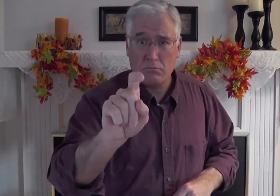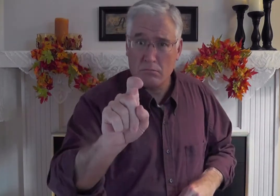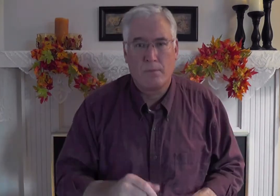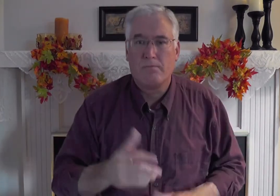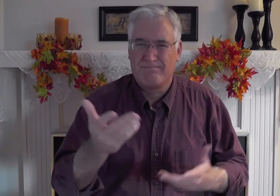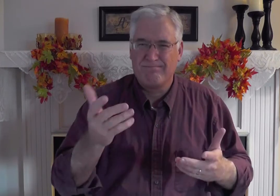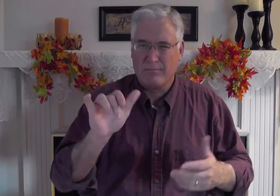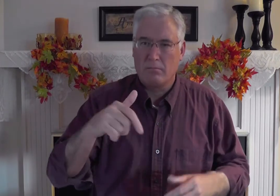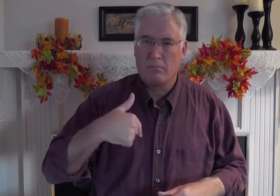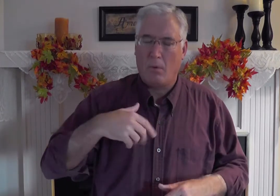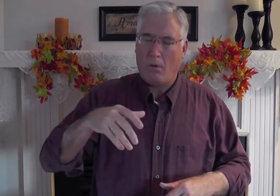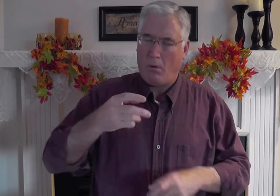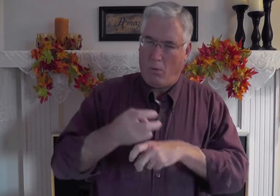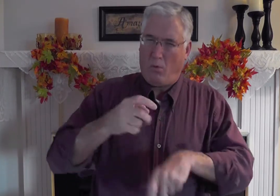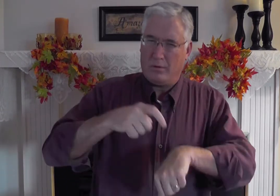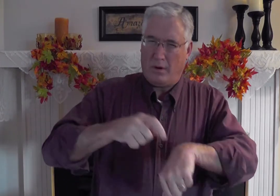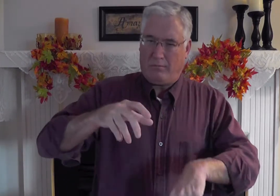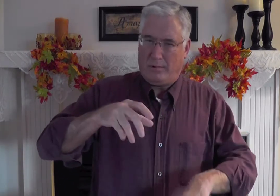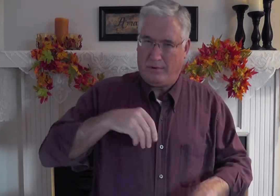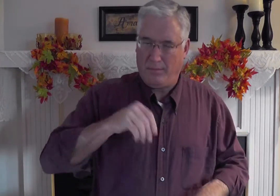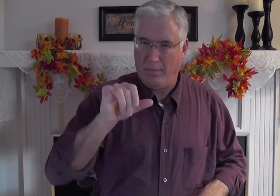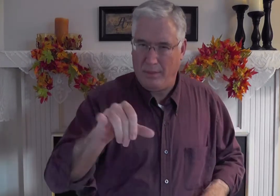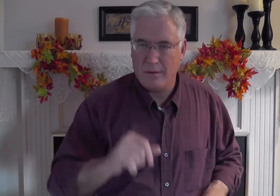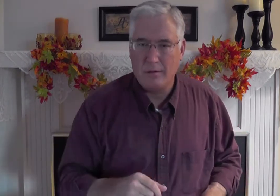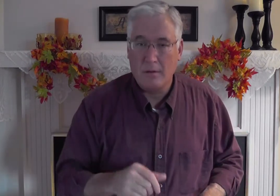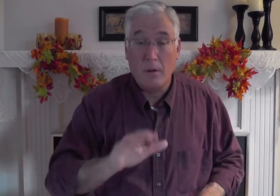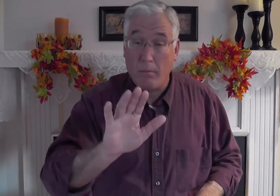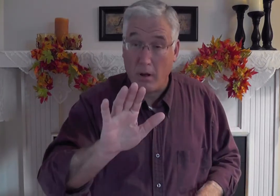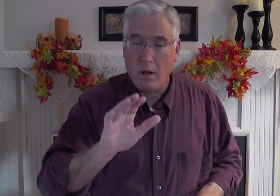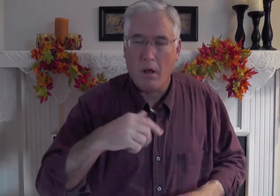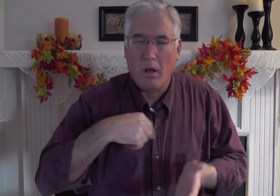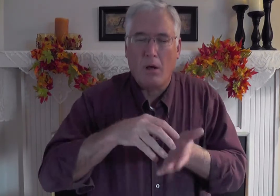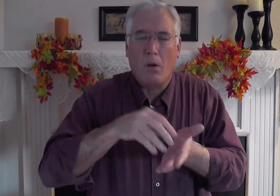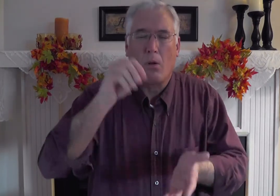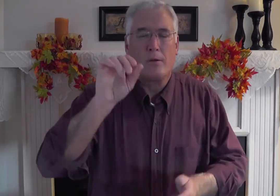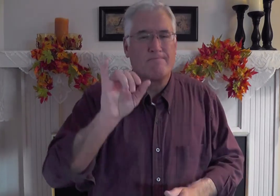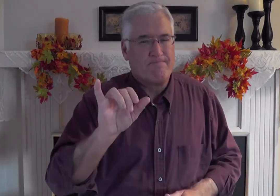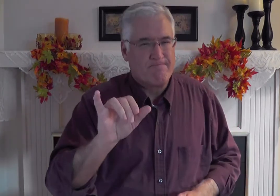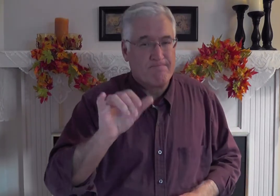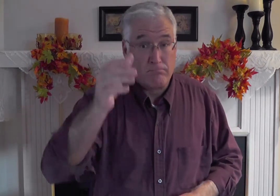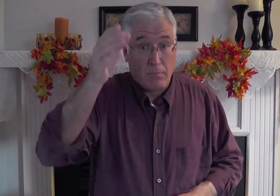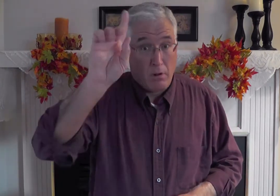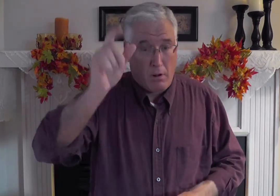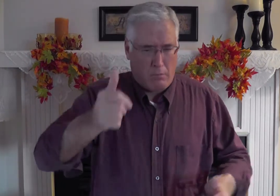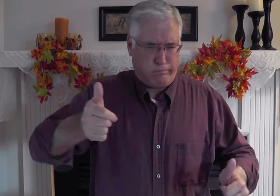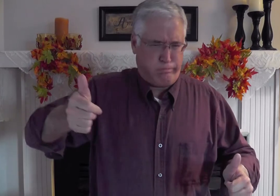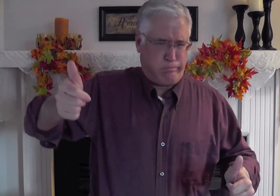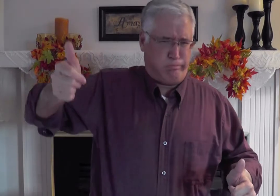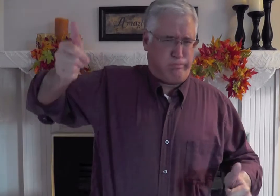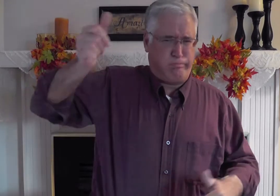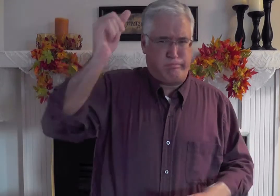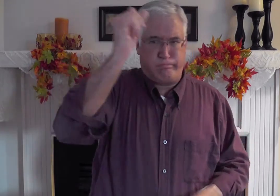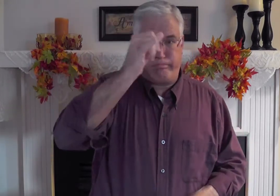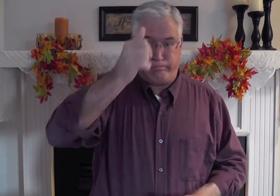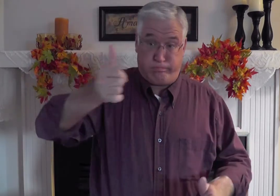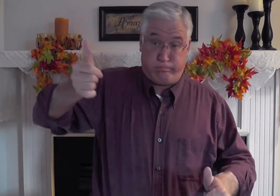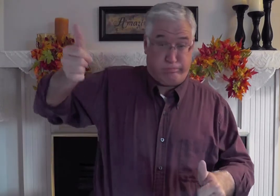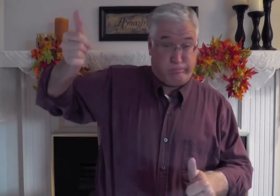suffering? There's a lot of suffering. Could God have control over all that? It's hard for me to accept. But I learned that God